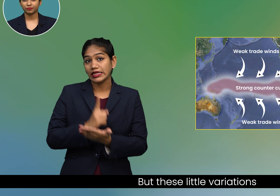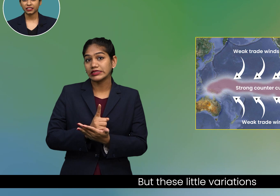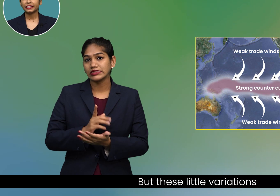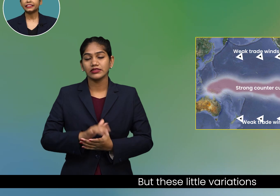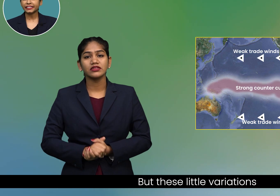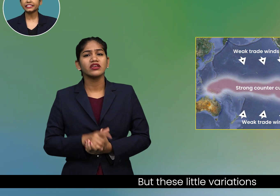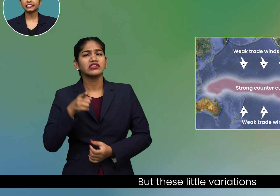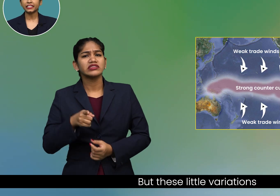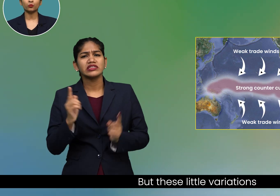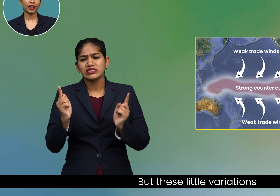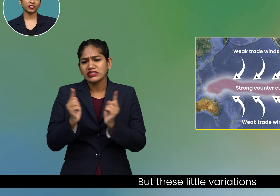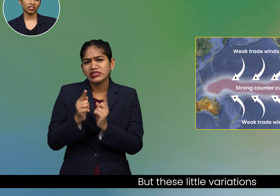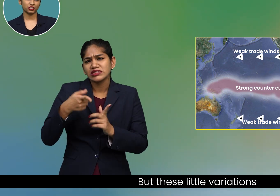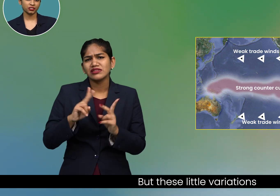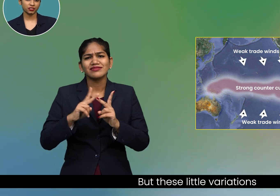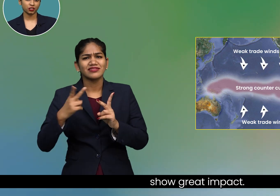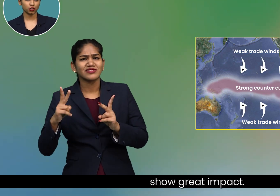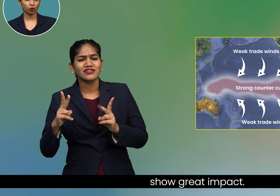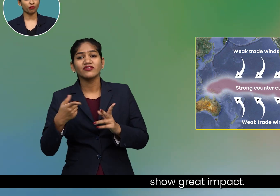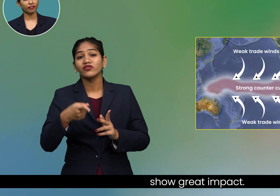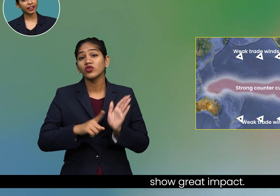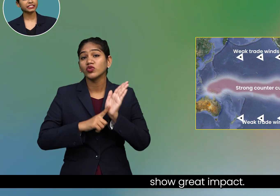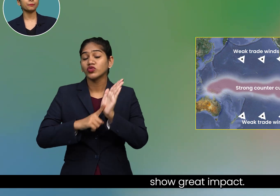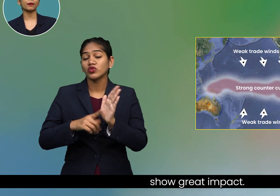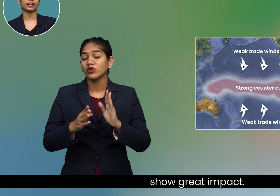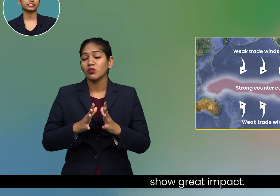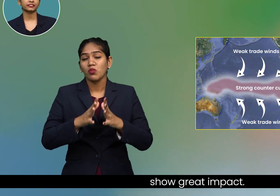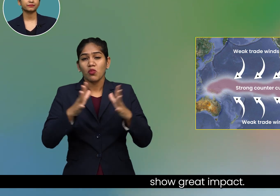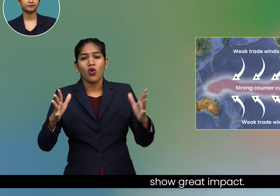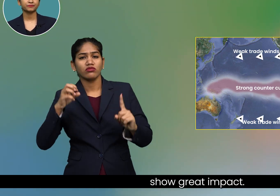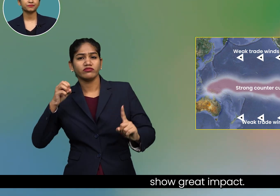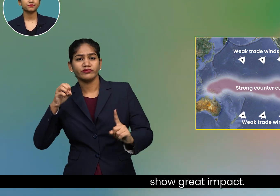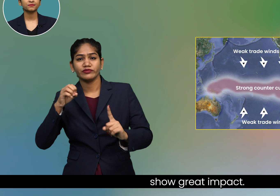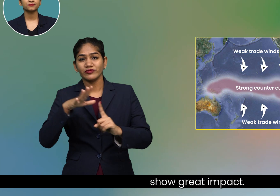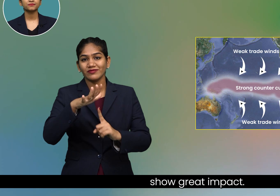But these little variations show great impact.